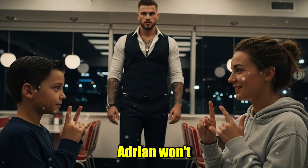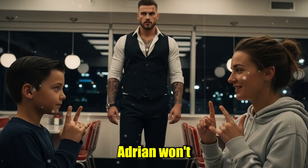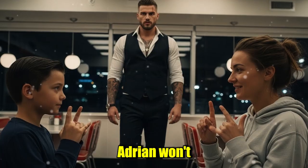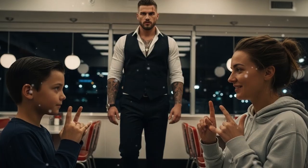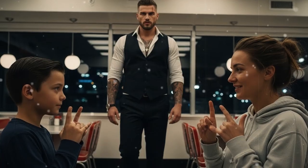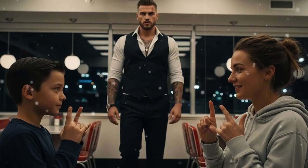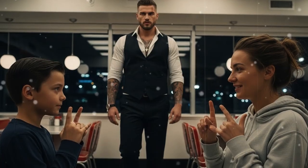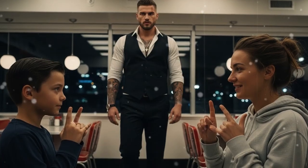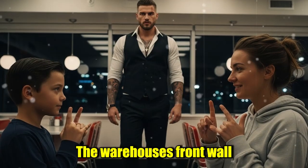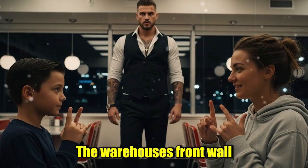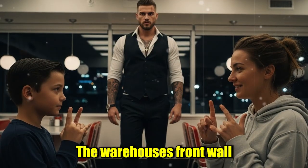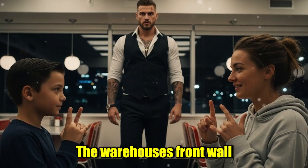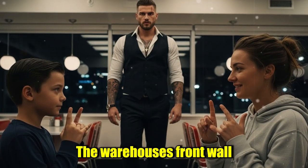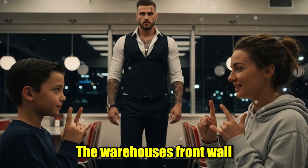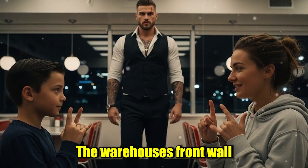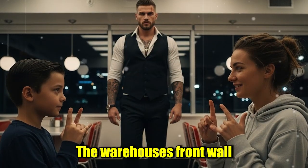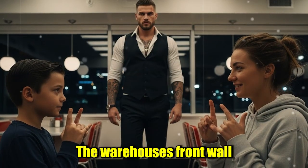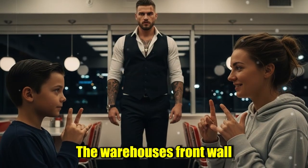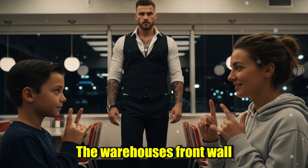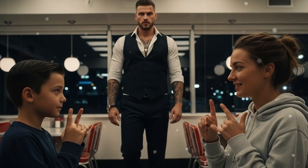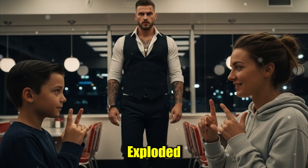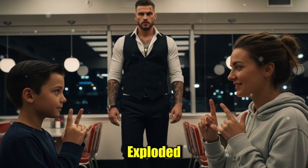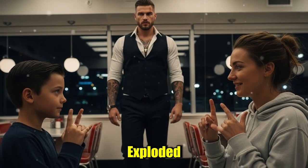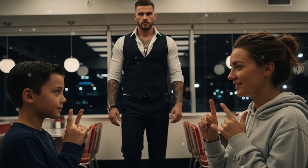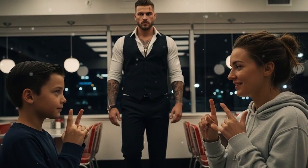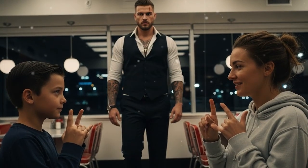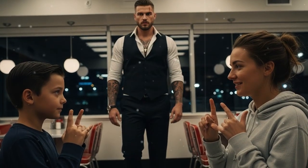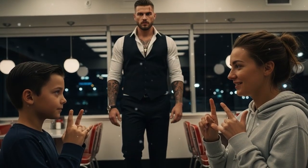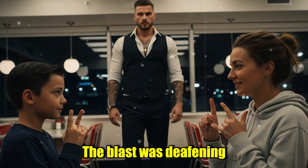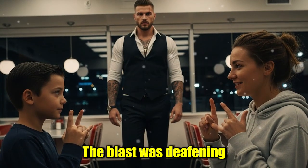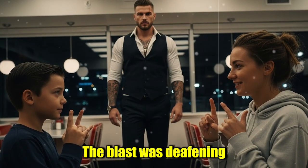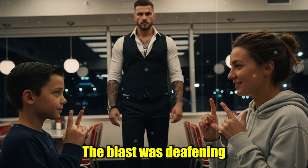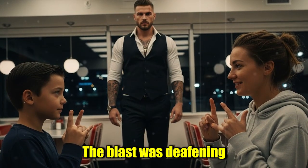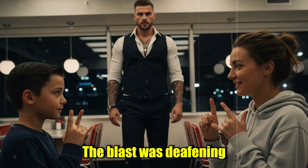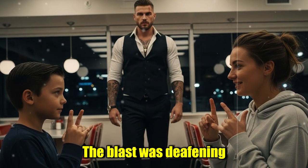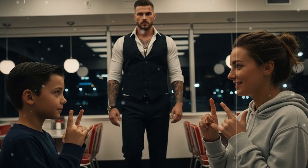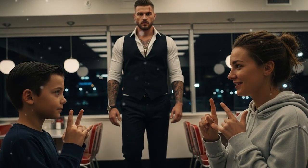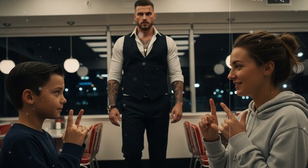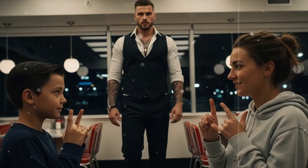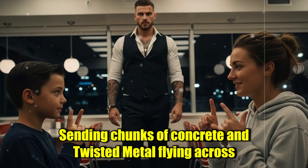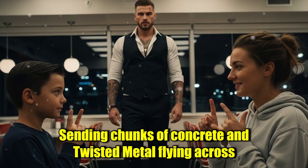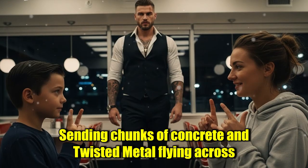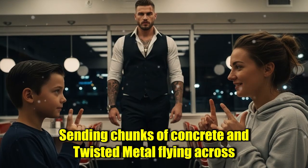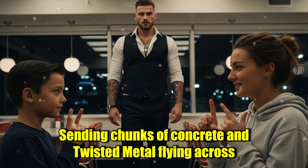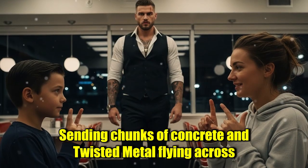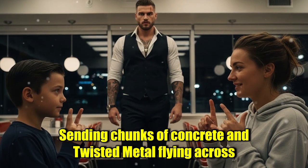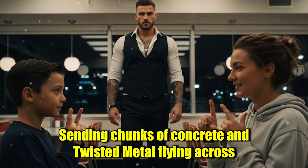won't risk. The warehouse's front wall exploded inward. The blast was deafening, sending chunks of concrete